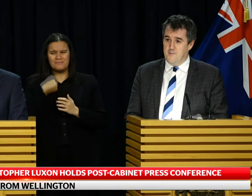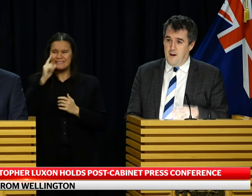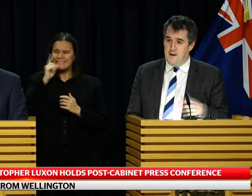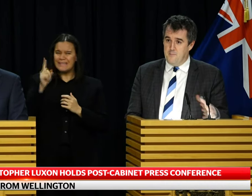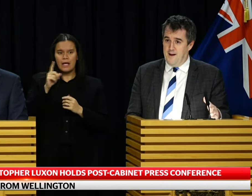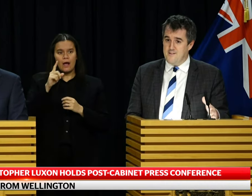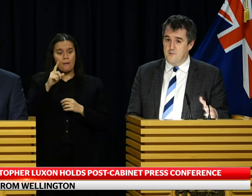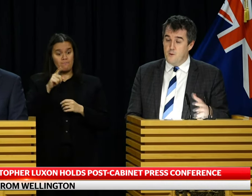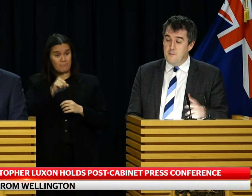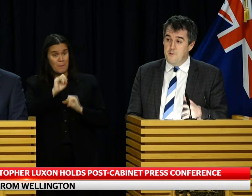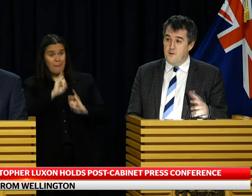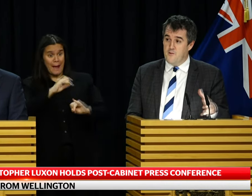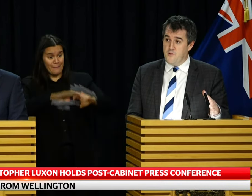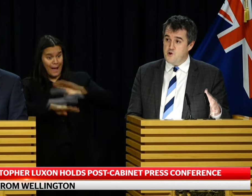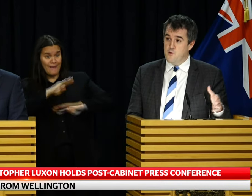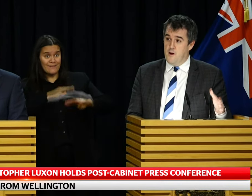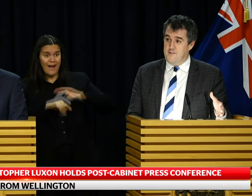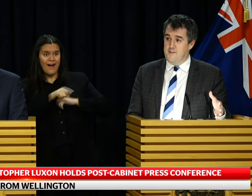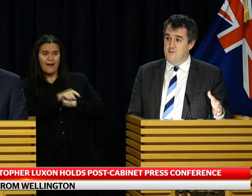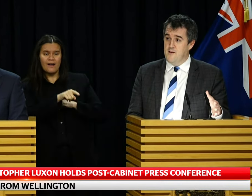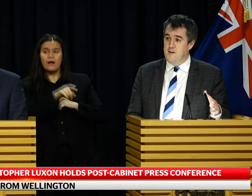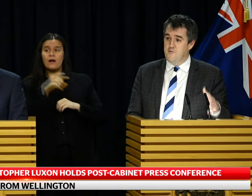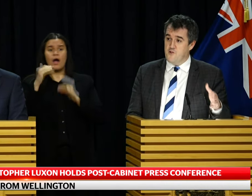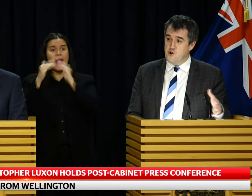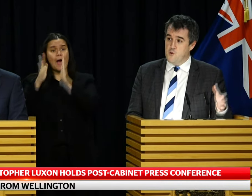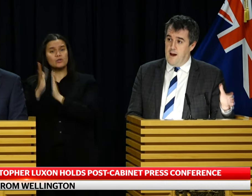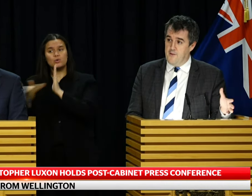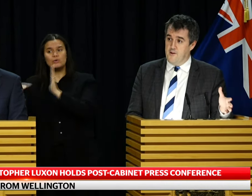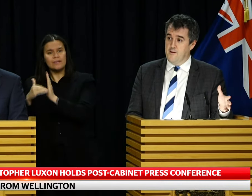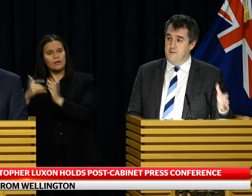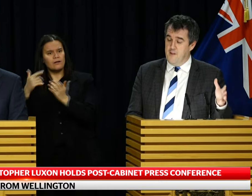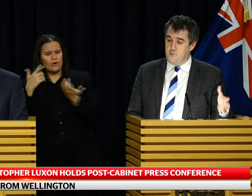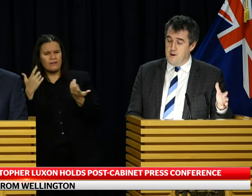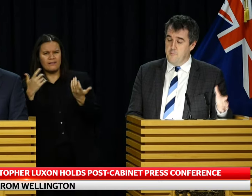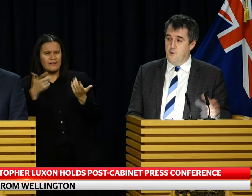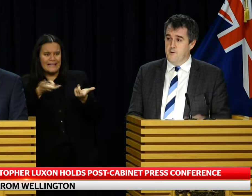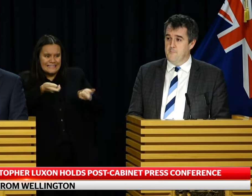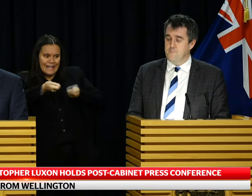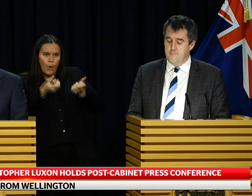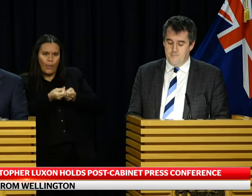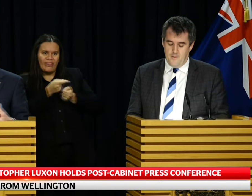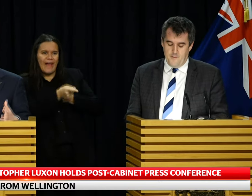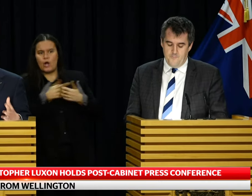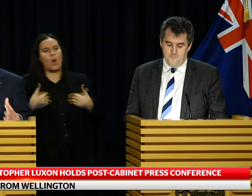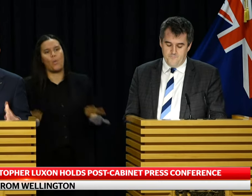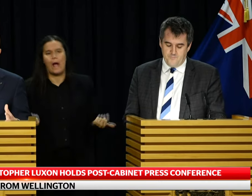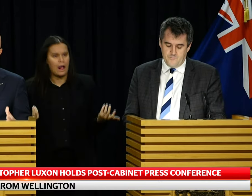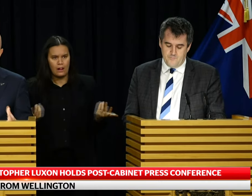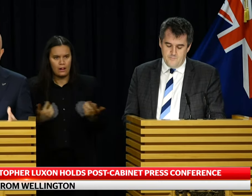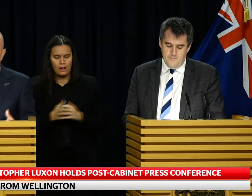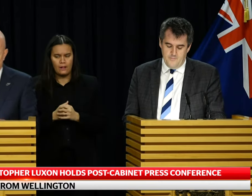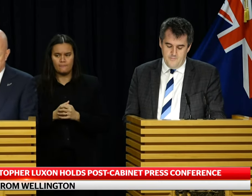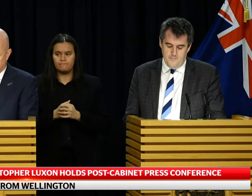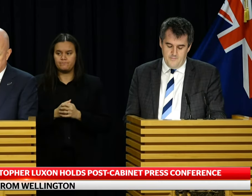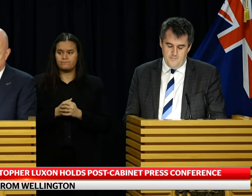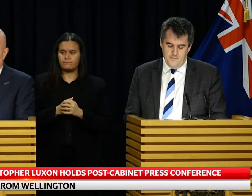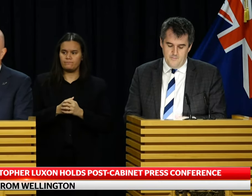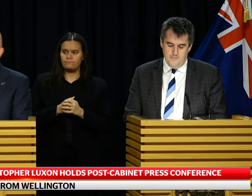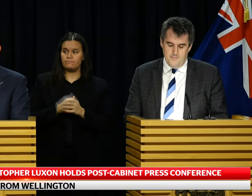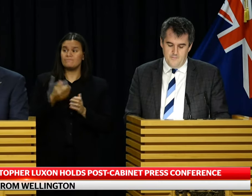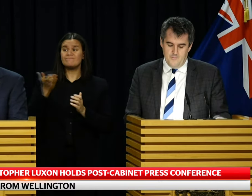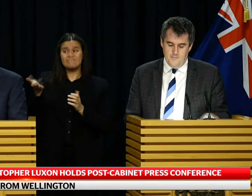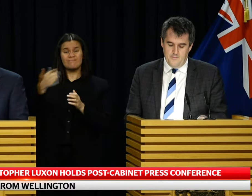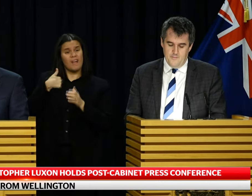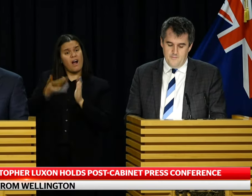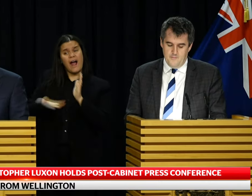disruptive tenants as part and parcel of rebuilding the social licence for social housing. That's really important. And I guess there's also, you know, almost 600, you